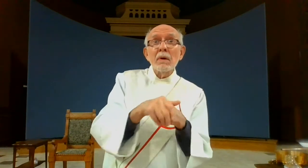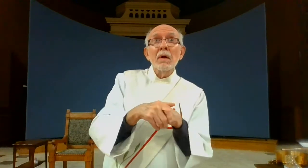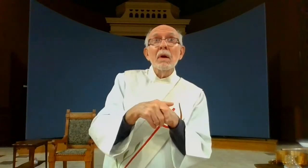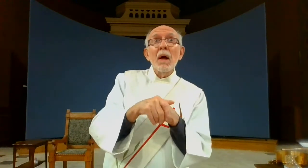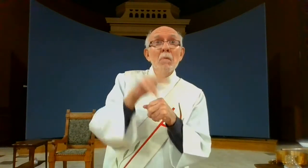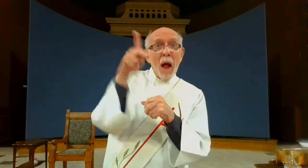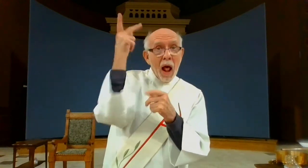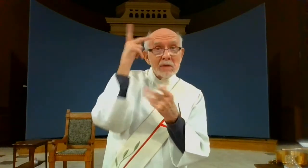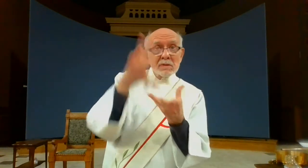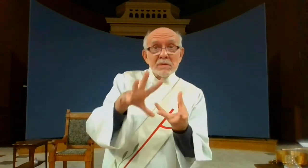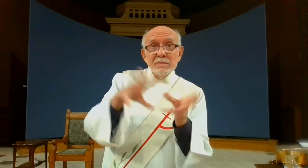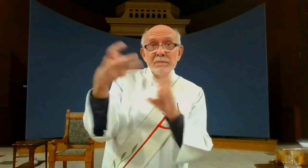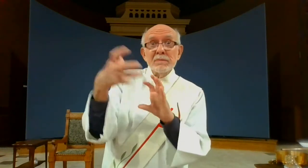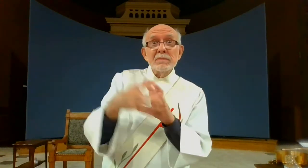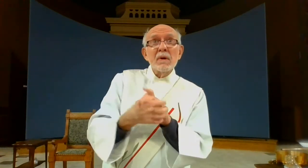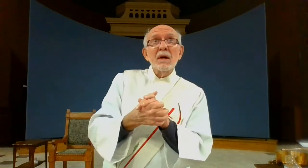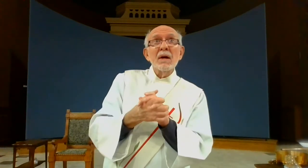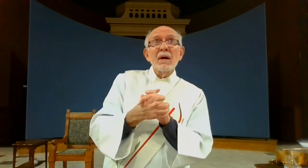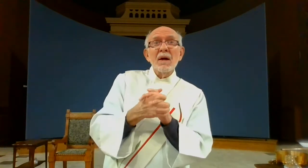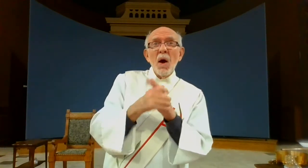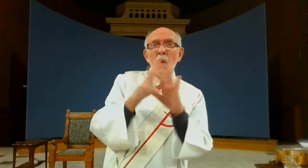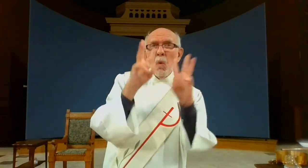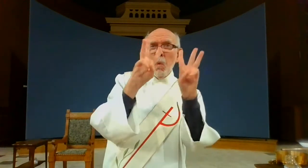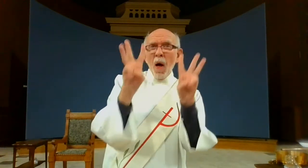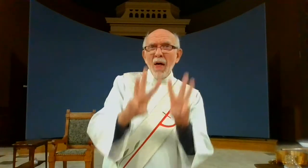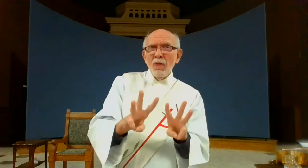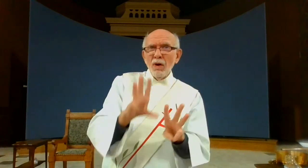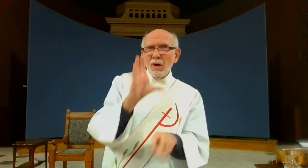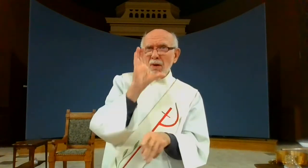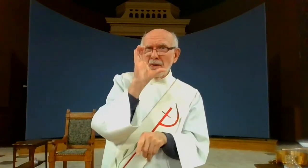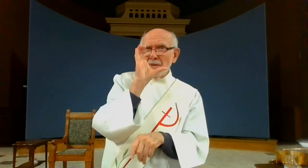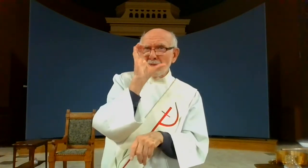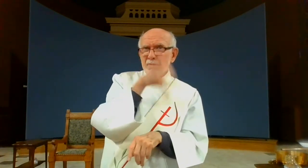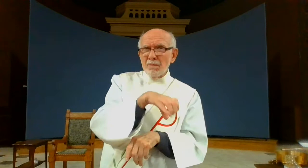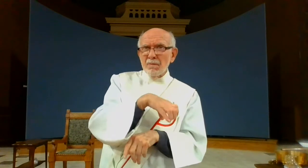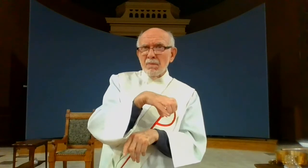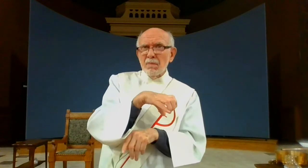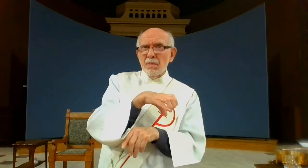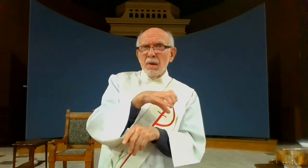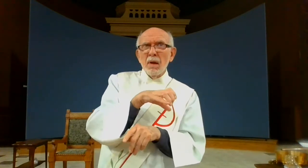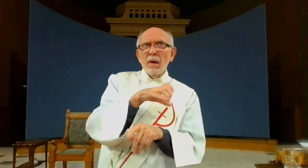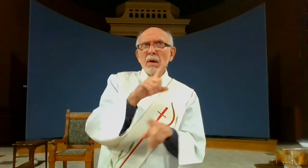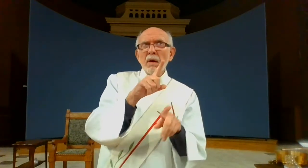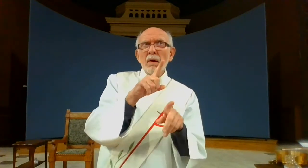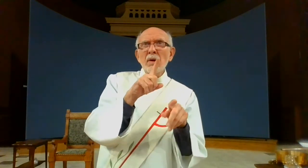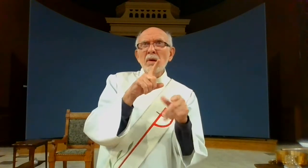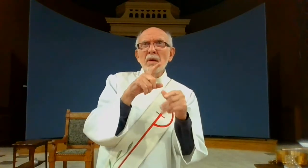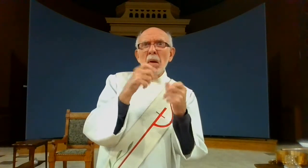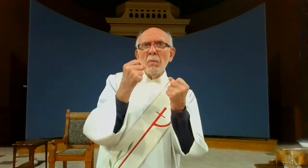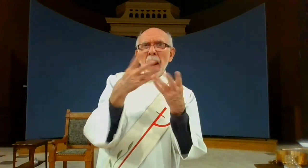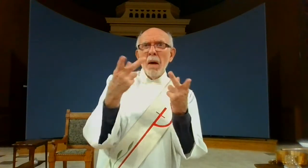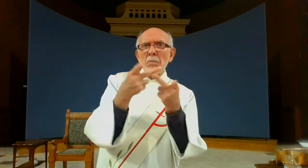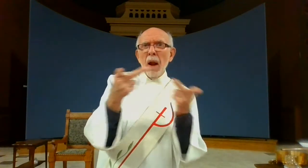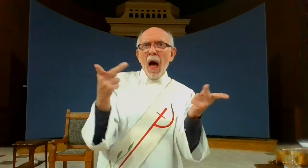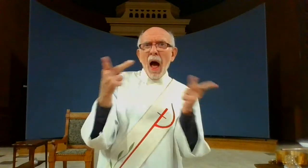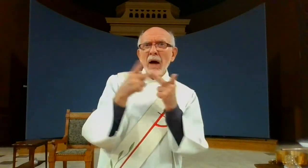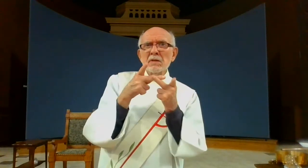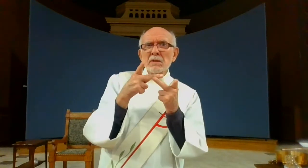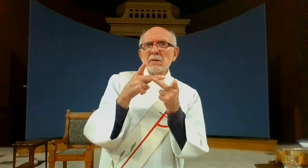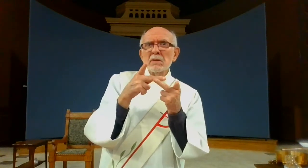I mean, think about it. We have COVID. We have political problems. The weather has been strange. Places